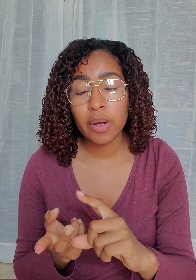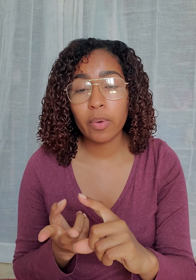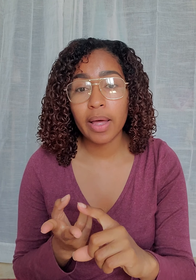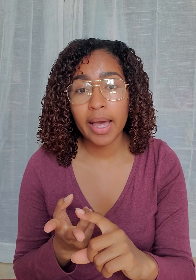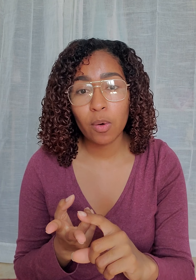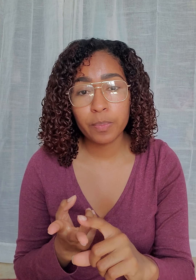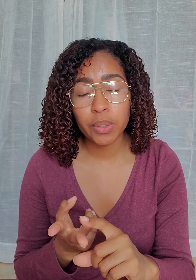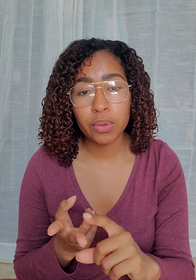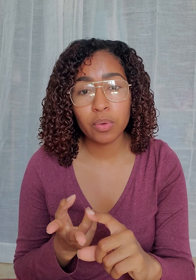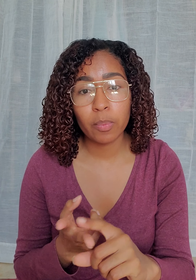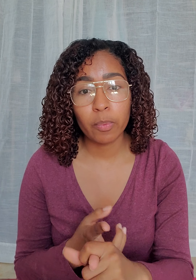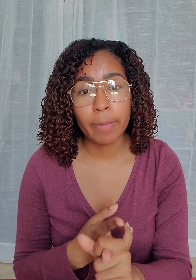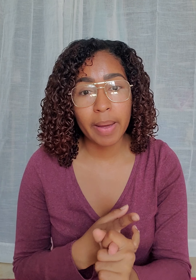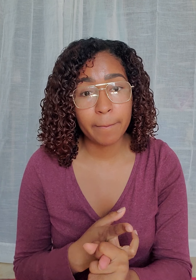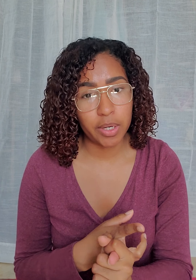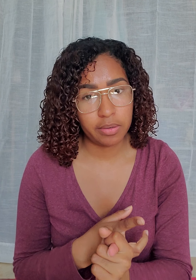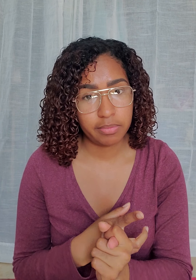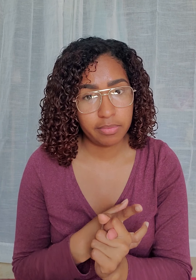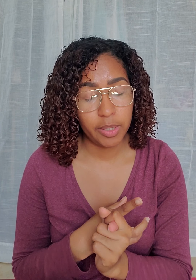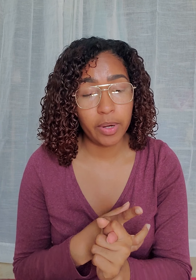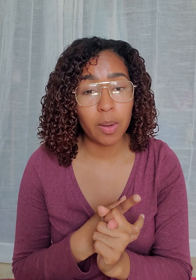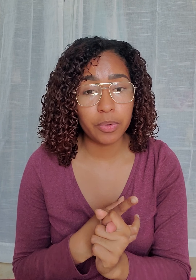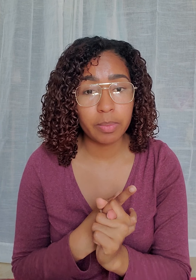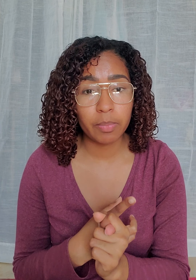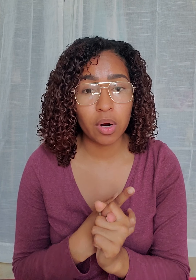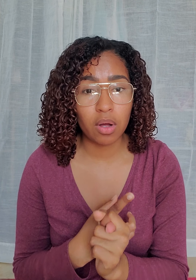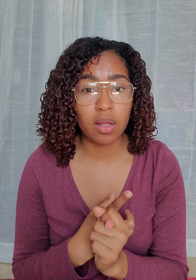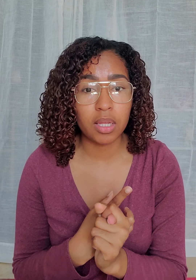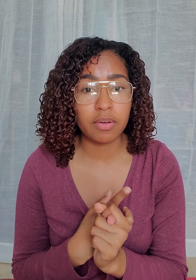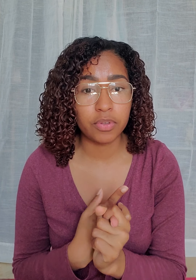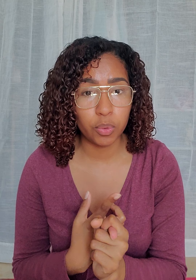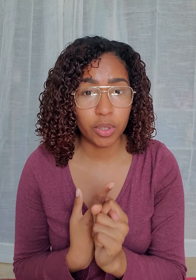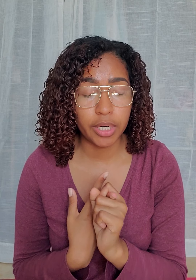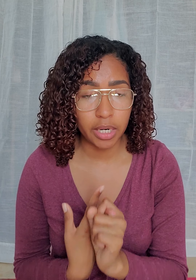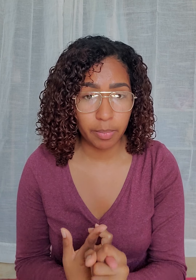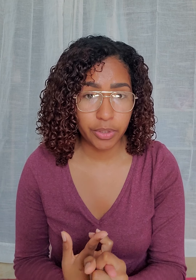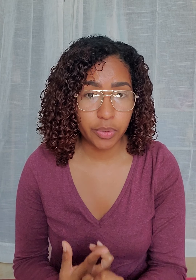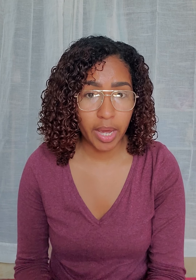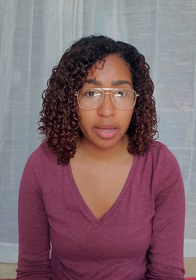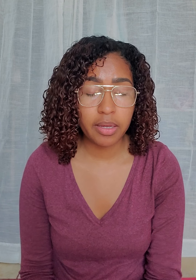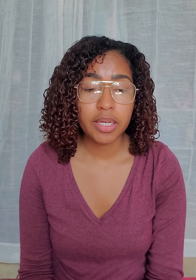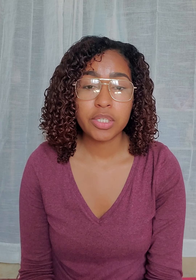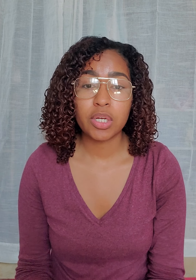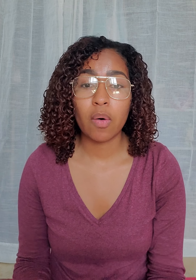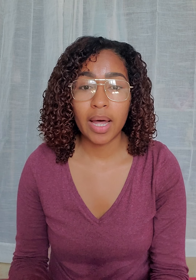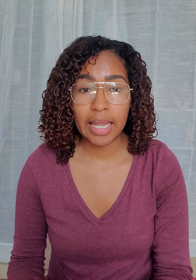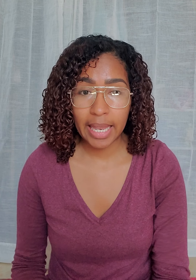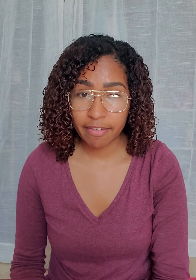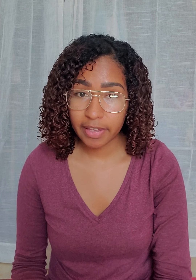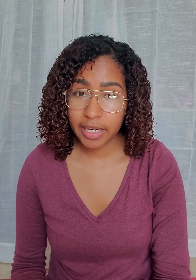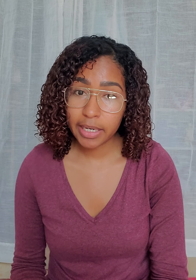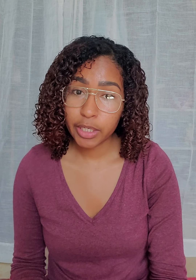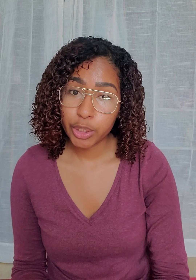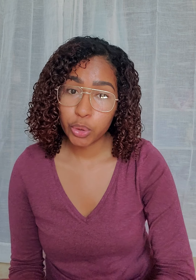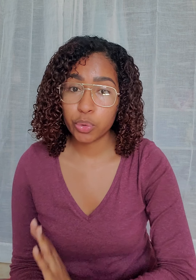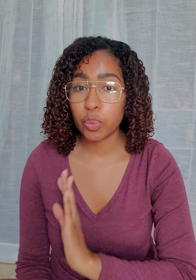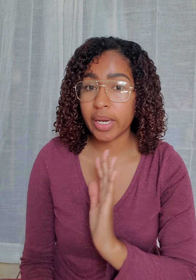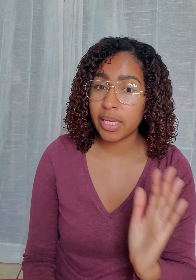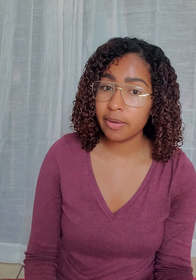will help you remember. It will help you remember all of your numbers, okay? So 11 through 20,